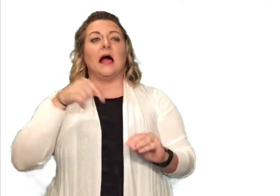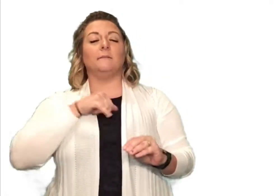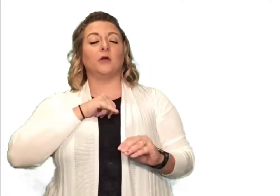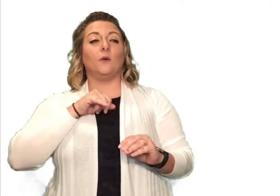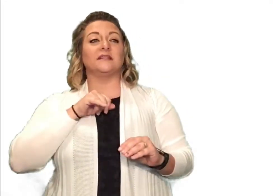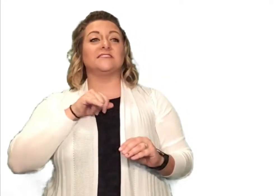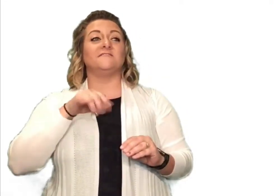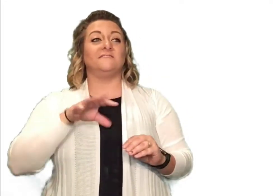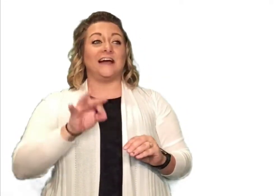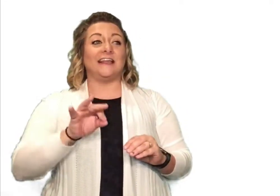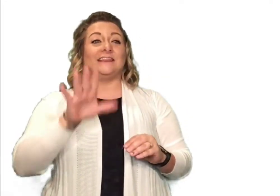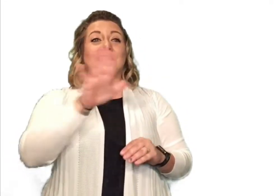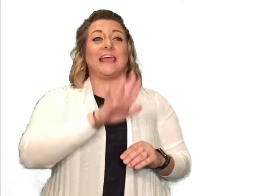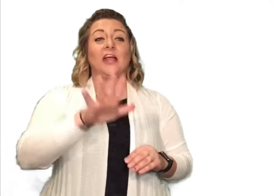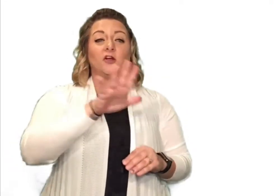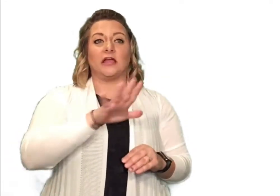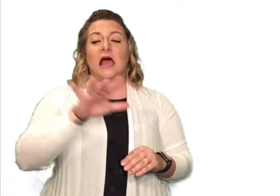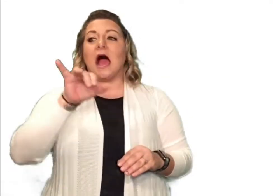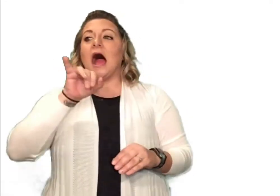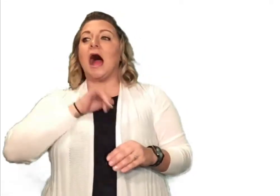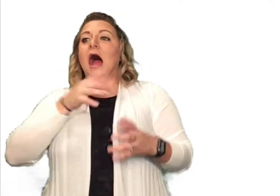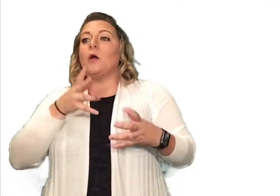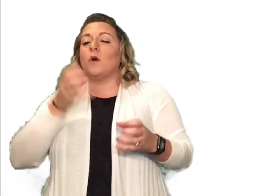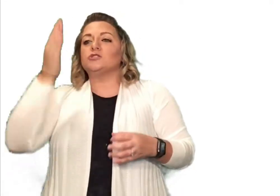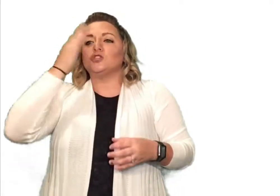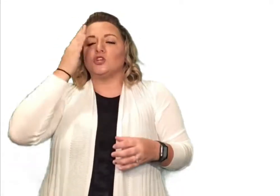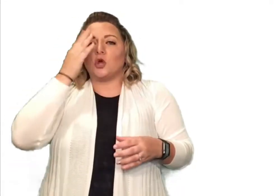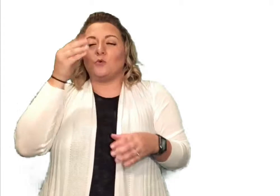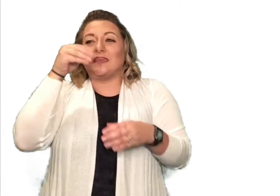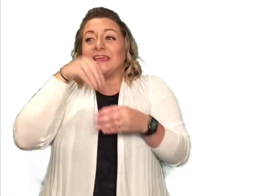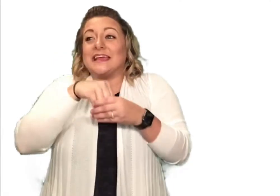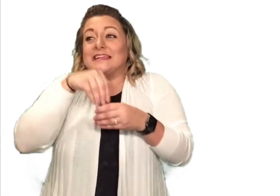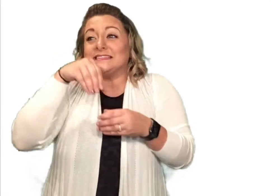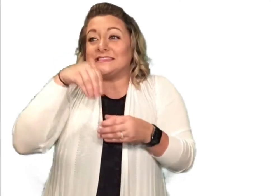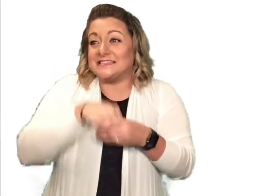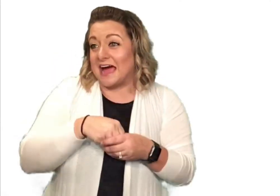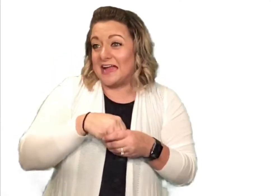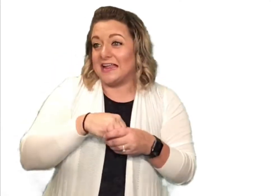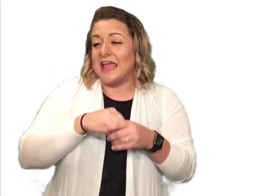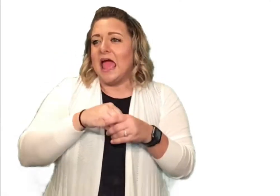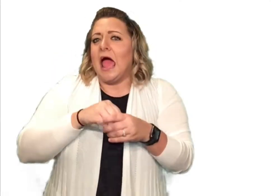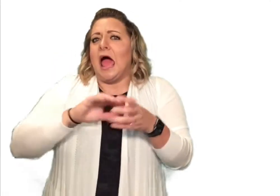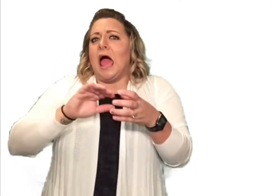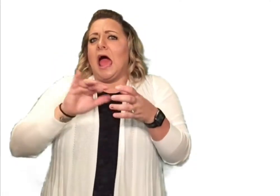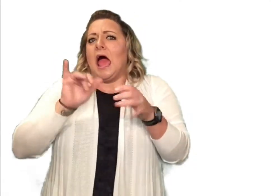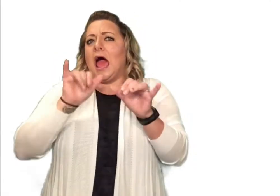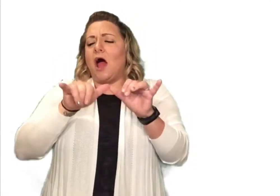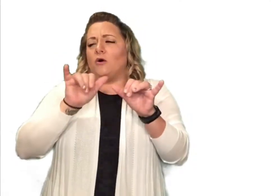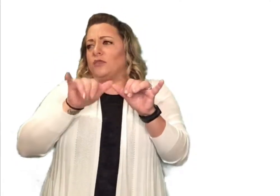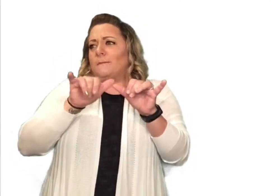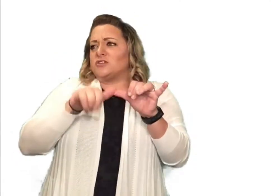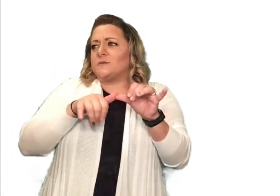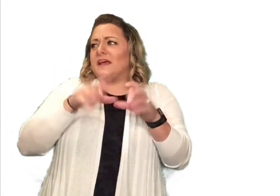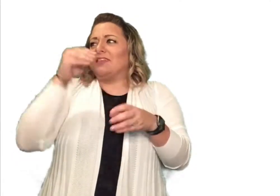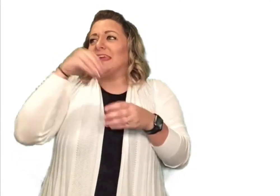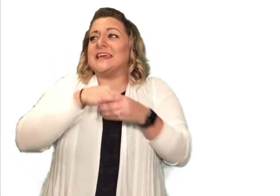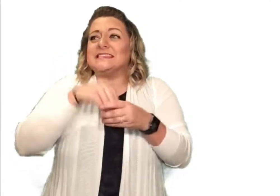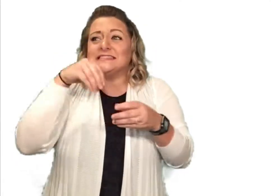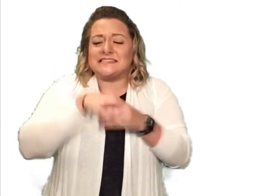I'm going to find the area. I want to know the inside. The measurement of the